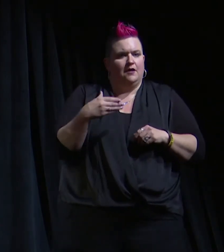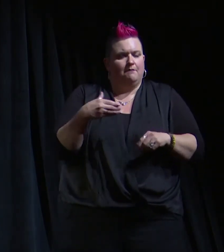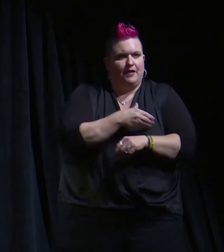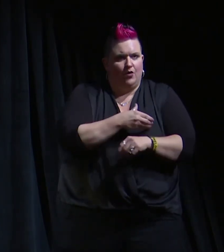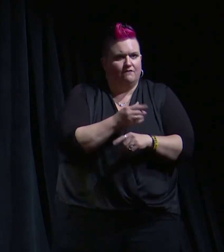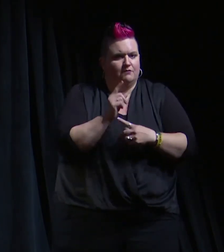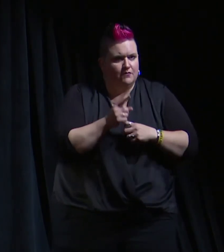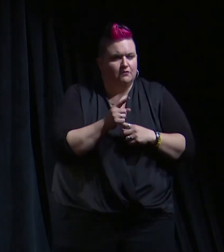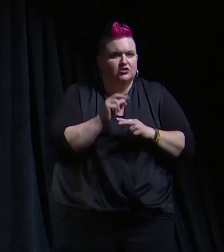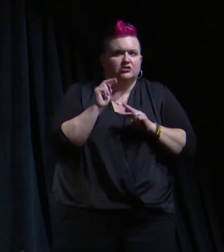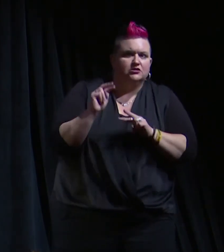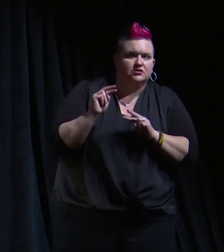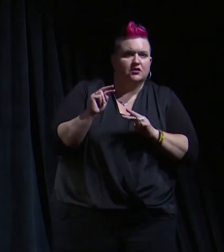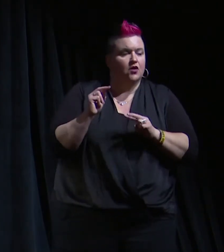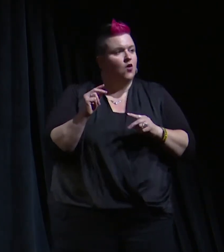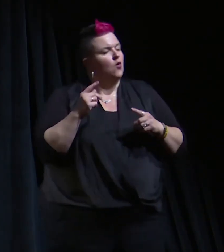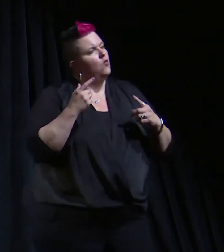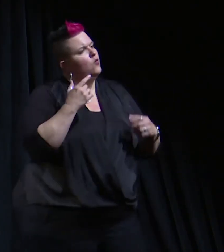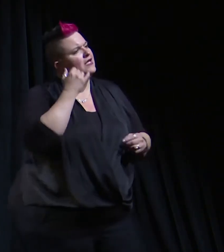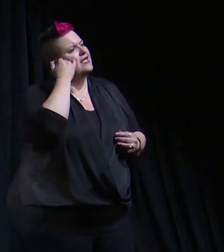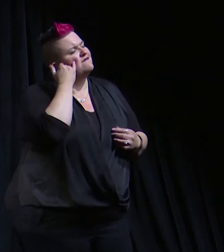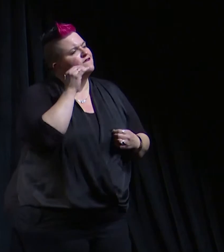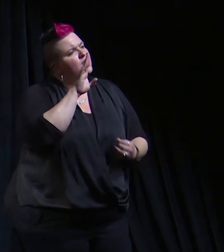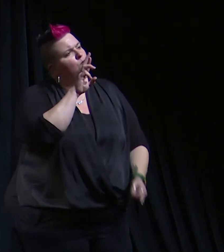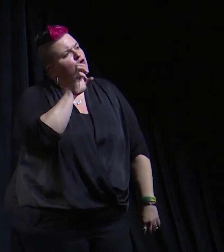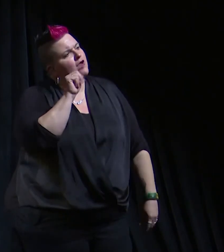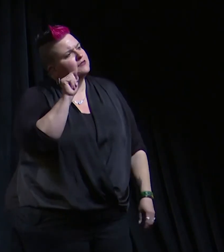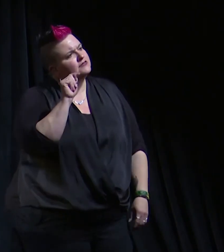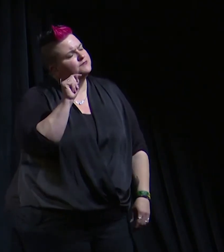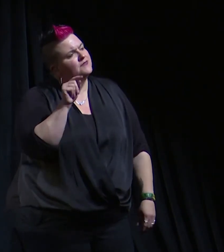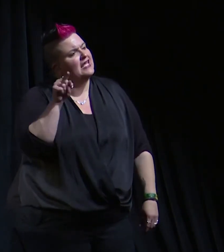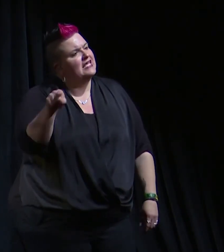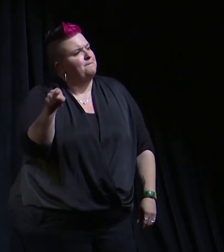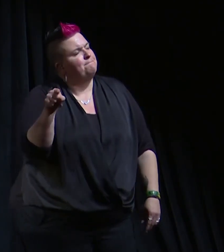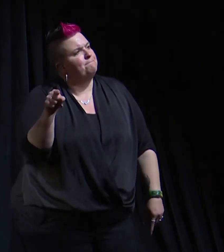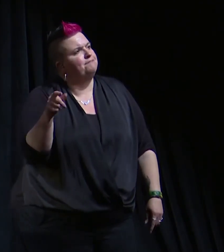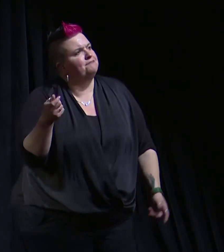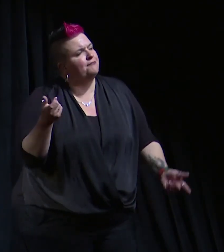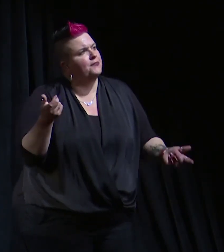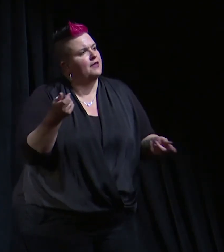and she said, what if Brett Kavanaugh, instead of putting on that,